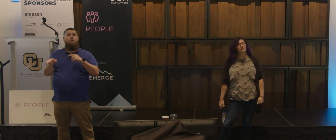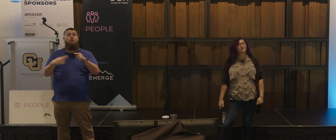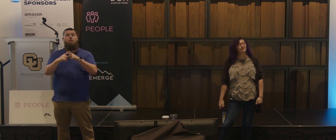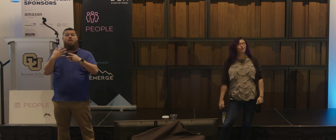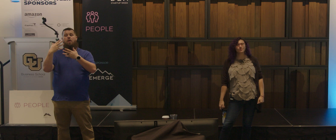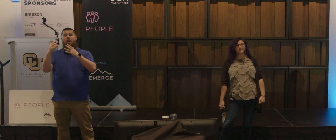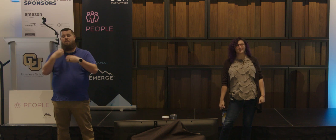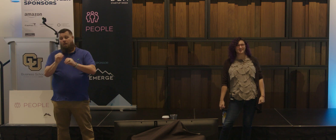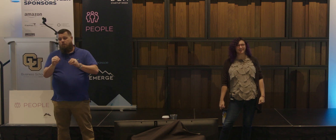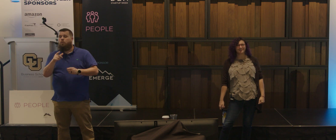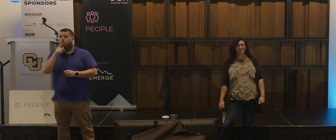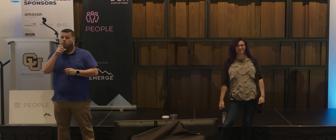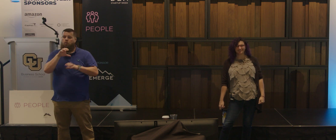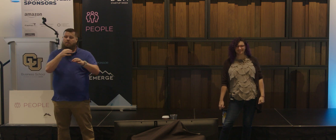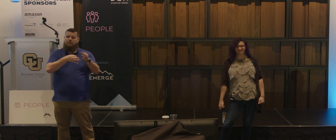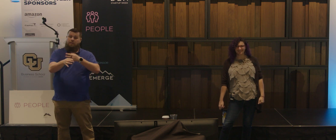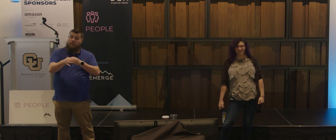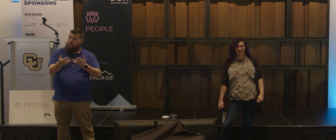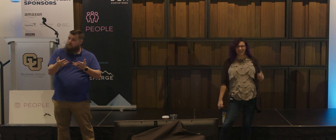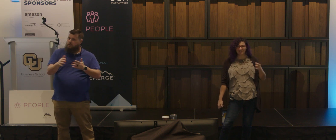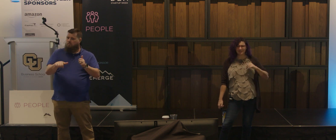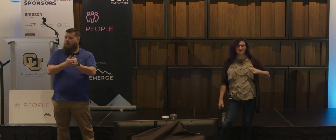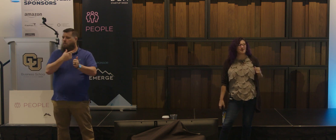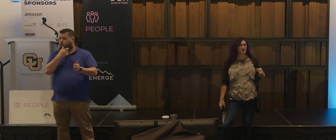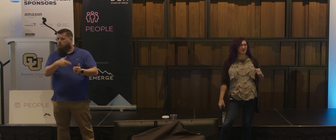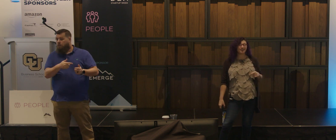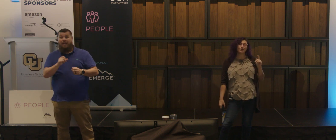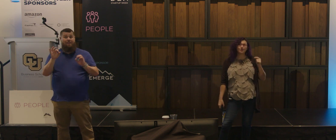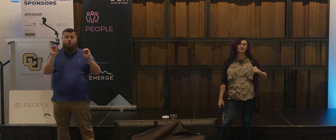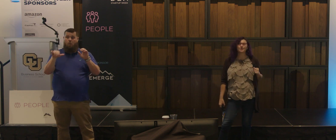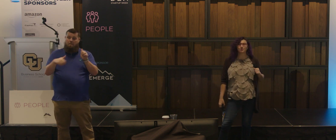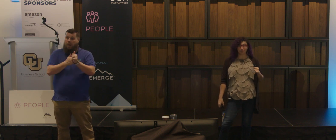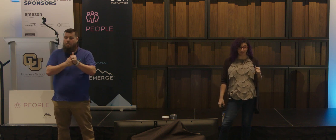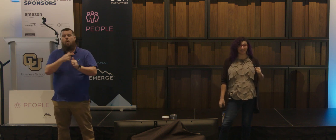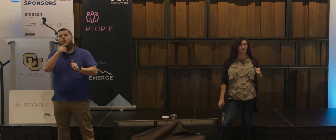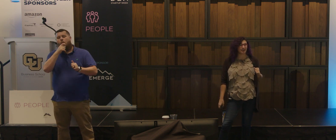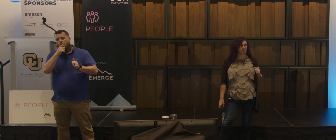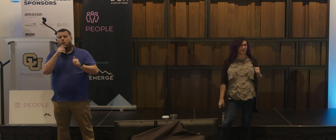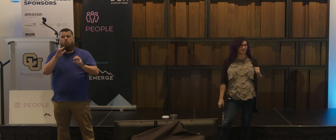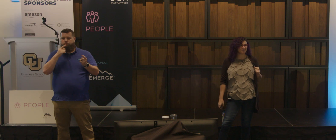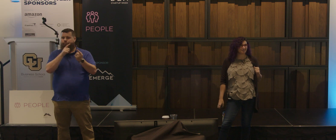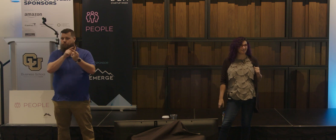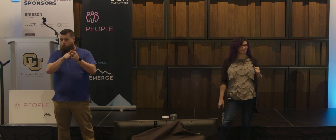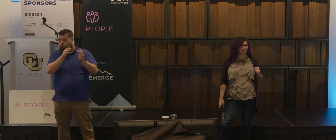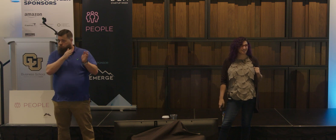out of the office, who does it instead? And if there is no backup plan, who do you talk to about building that backup